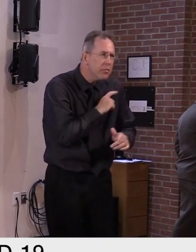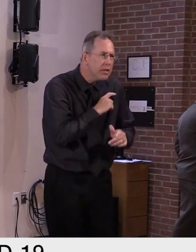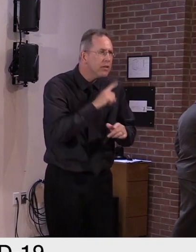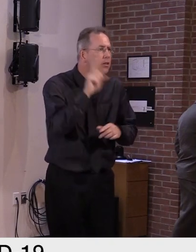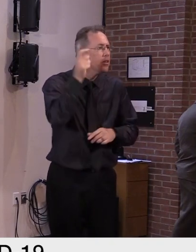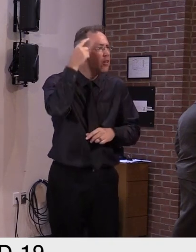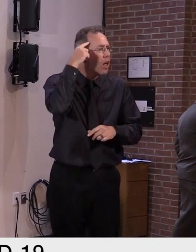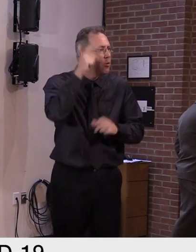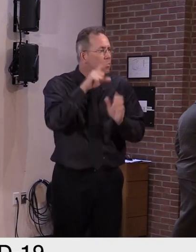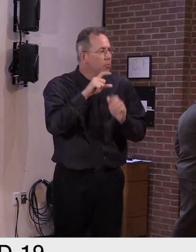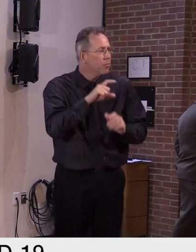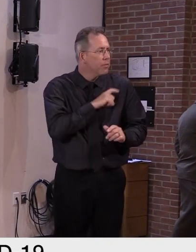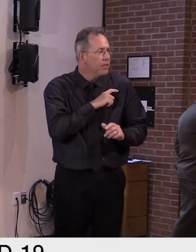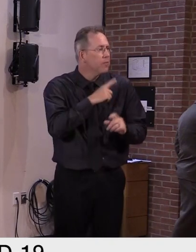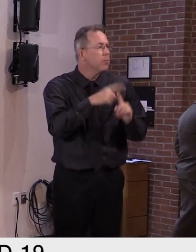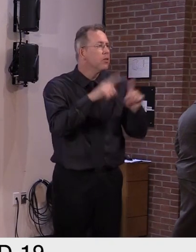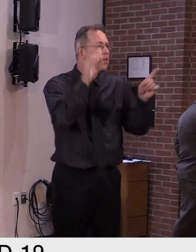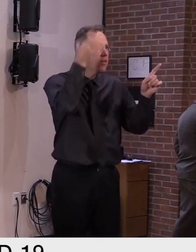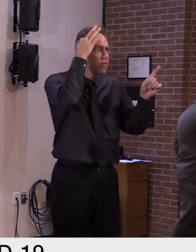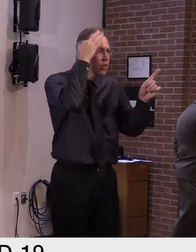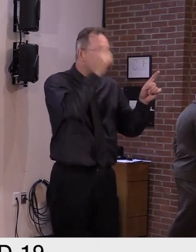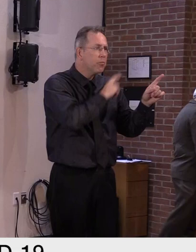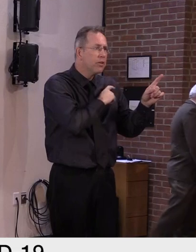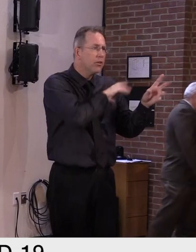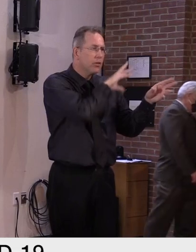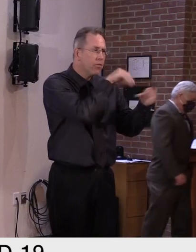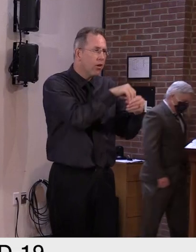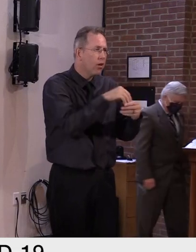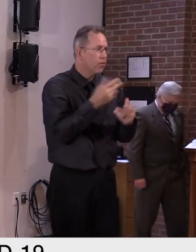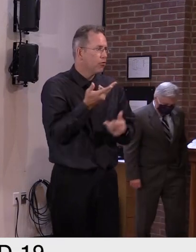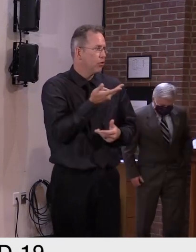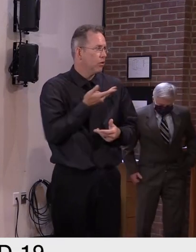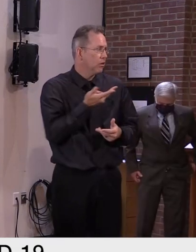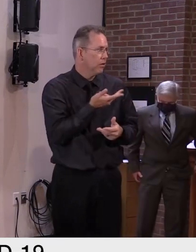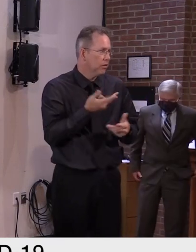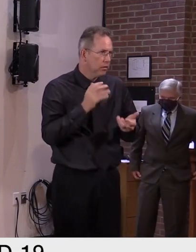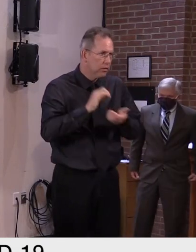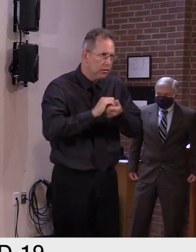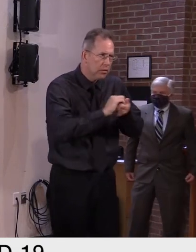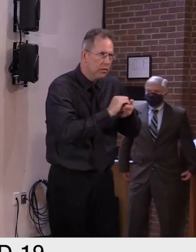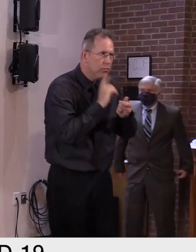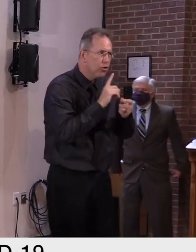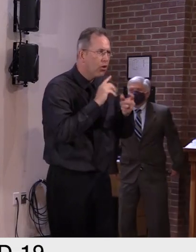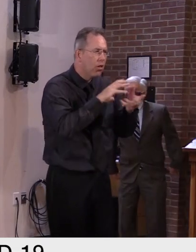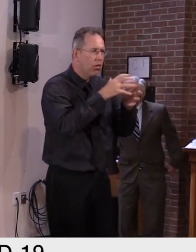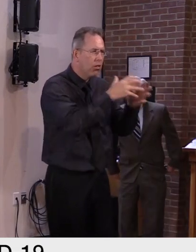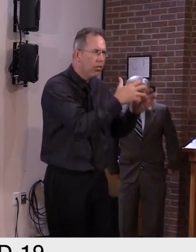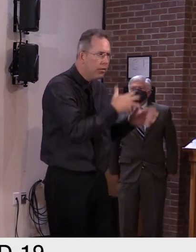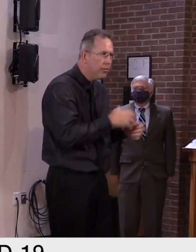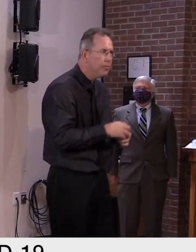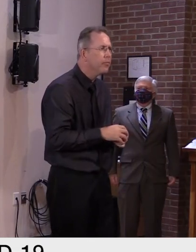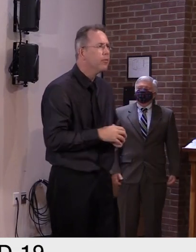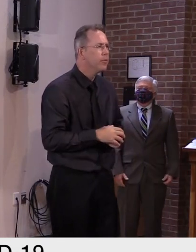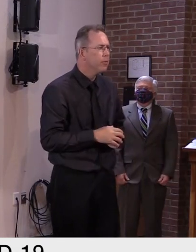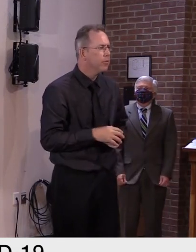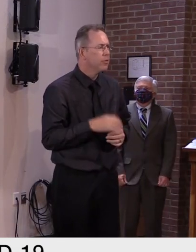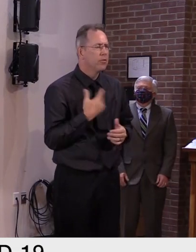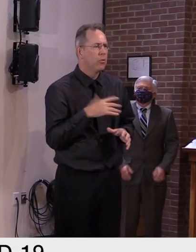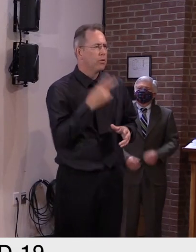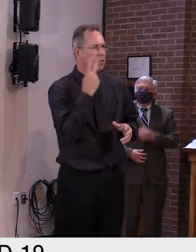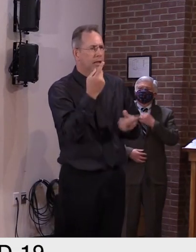one team, again, to prevent this from happening or something catastrophic happening in the future.